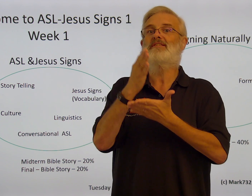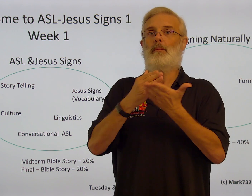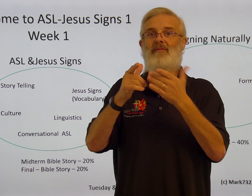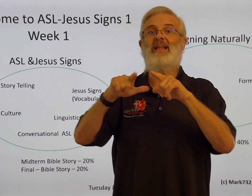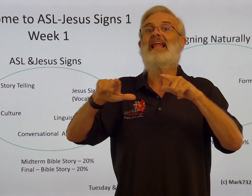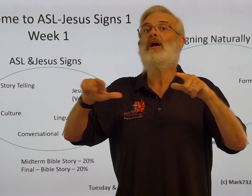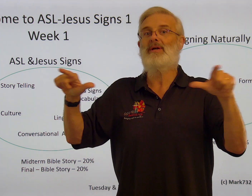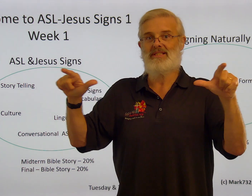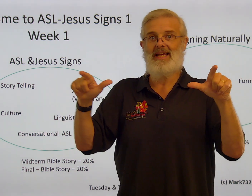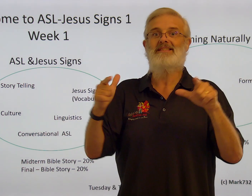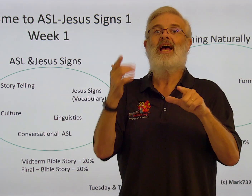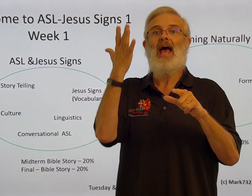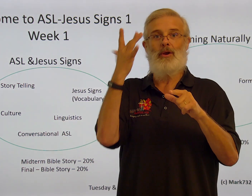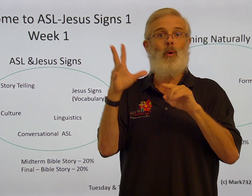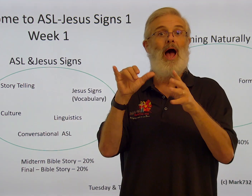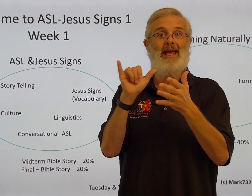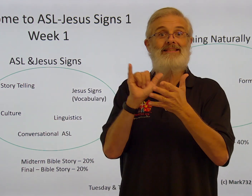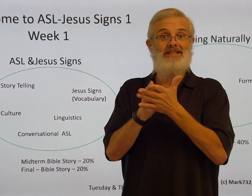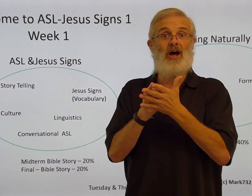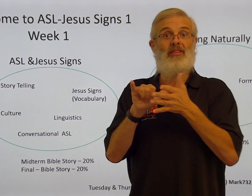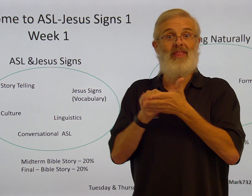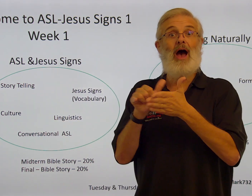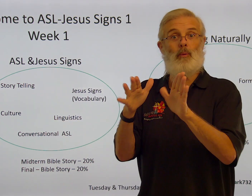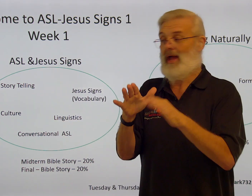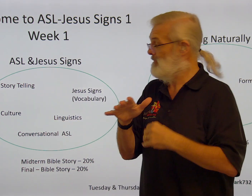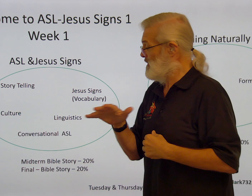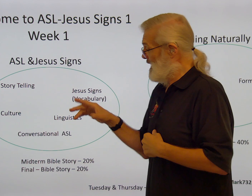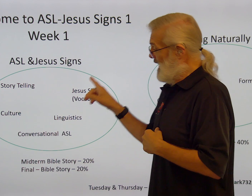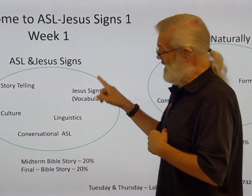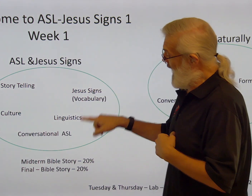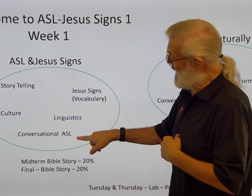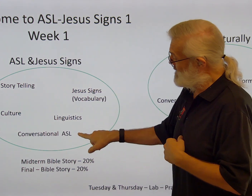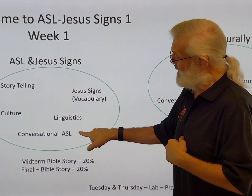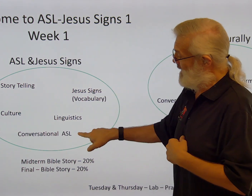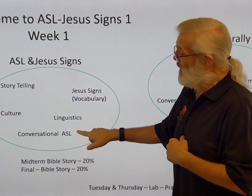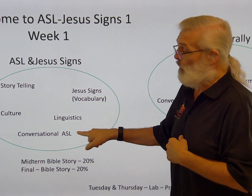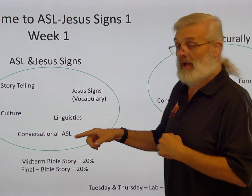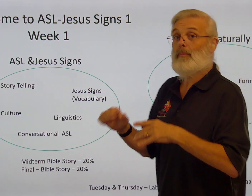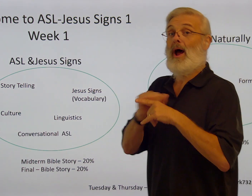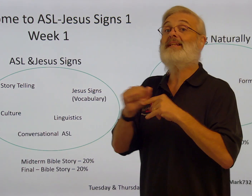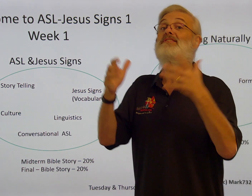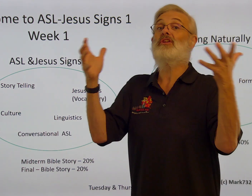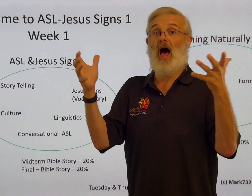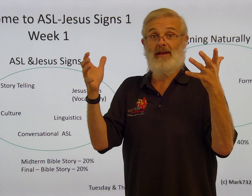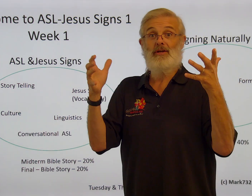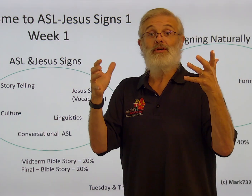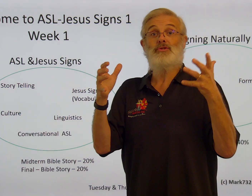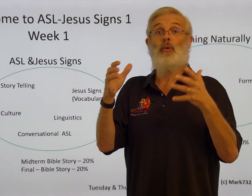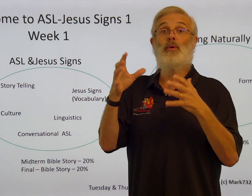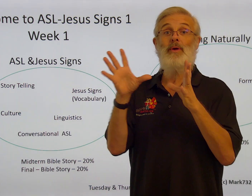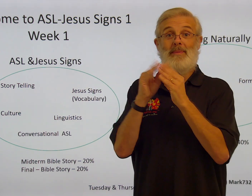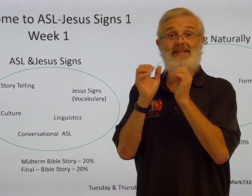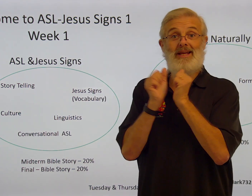the linguistics and why it's done that way. And next, we're going to practice a lot. So when we meet together